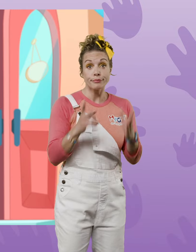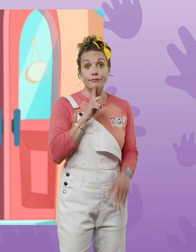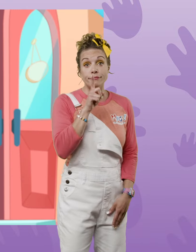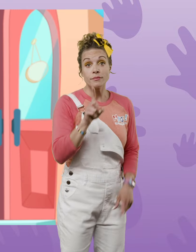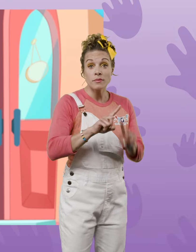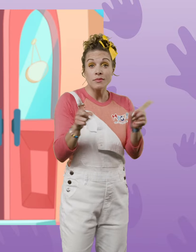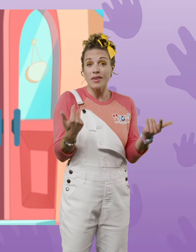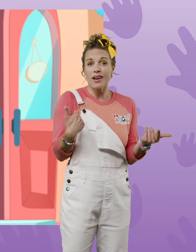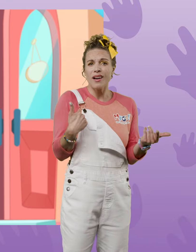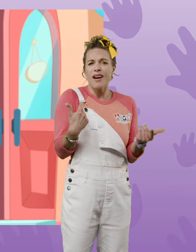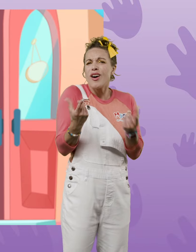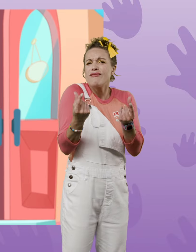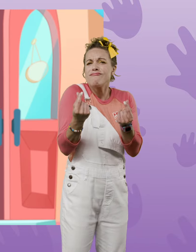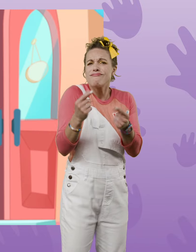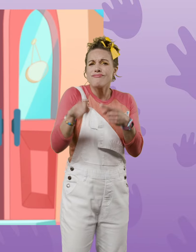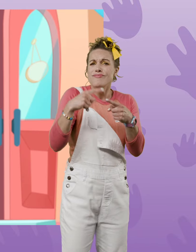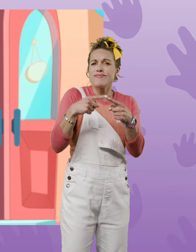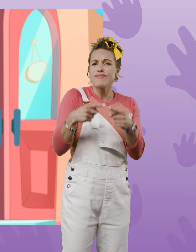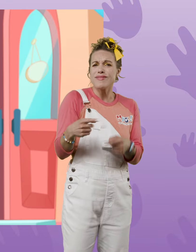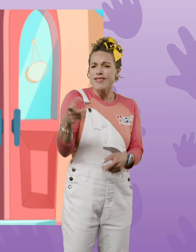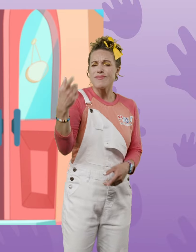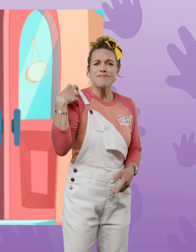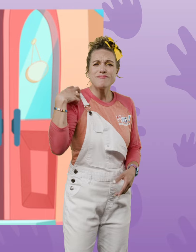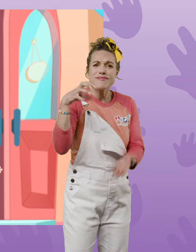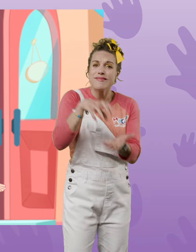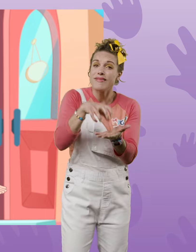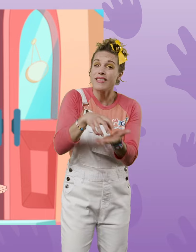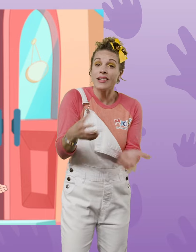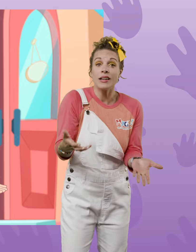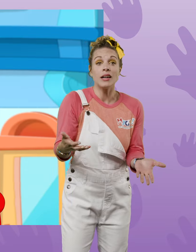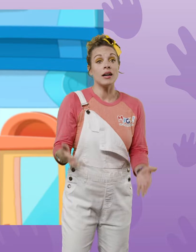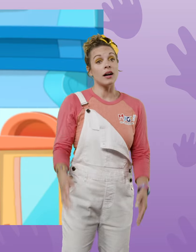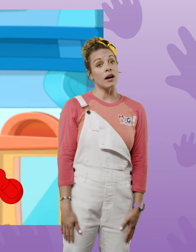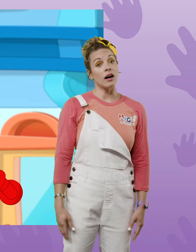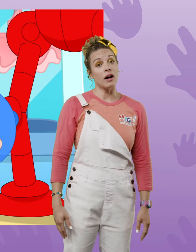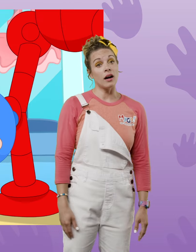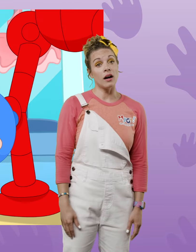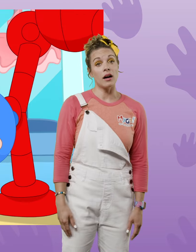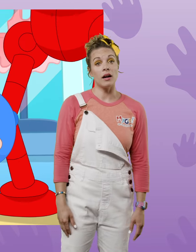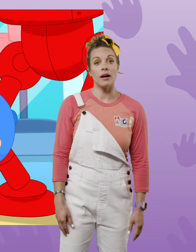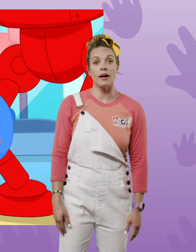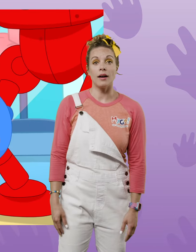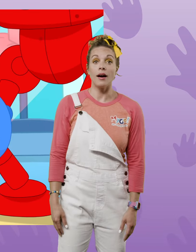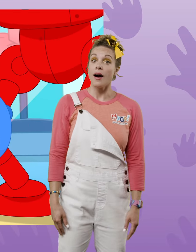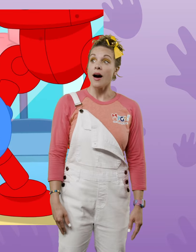That may be true, but what shall I do about the mayor's cake?